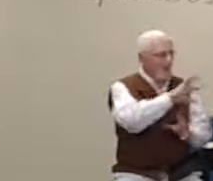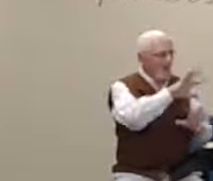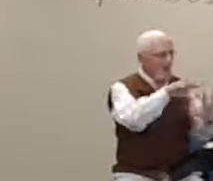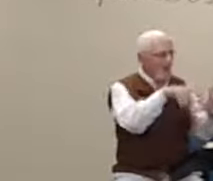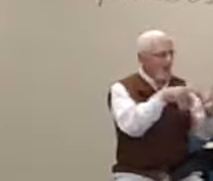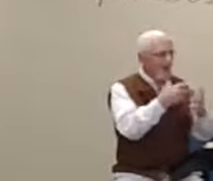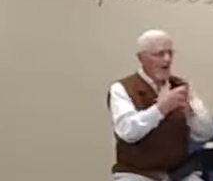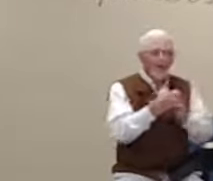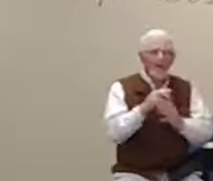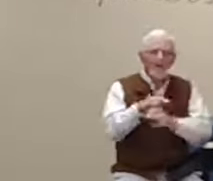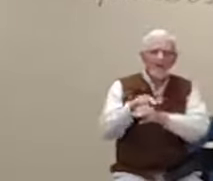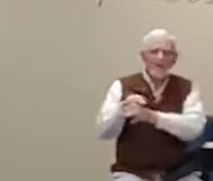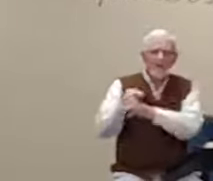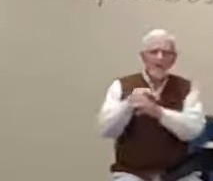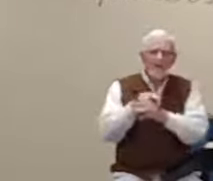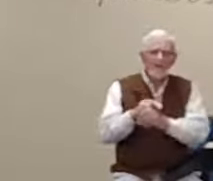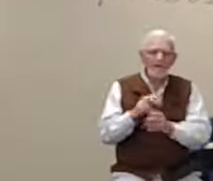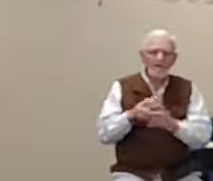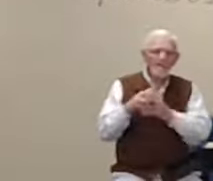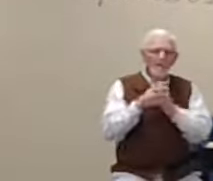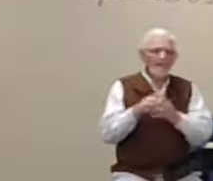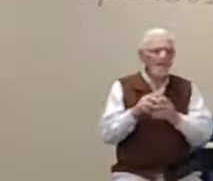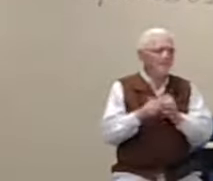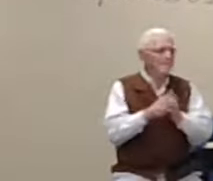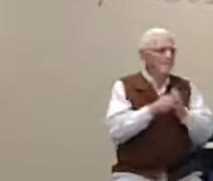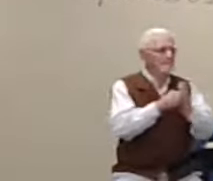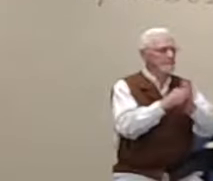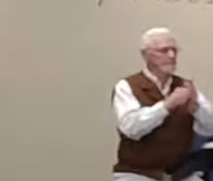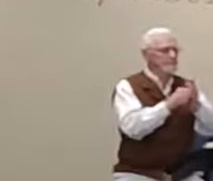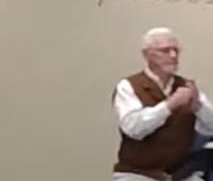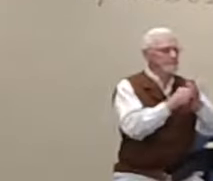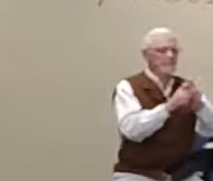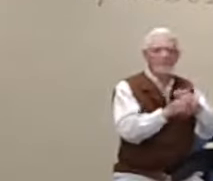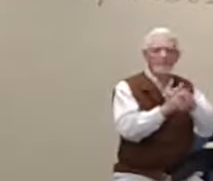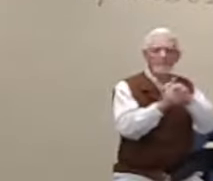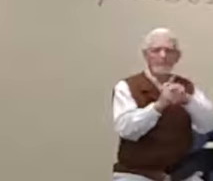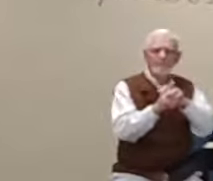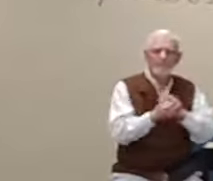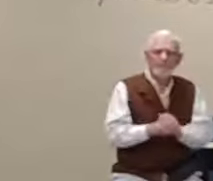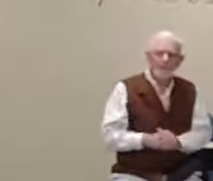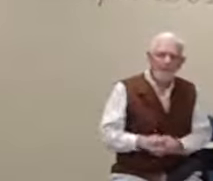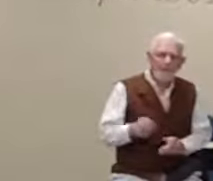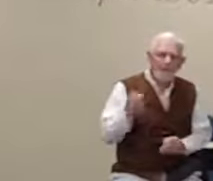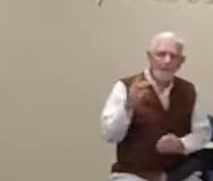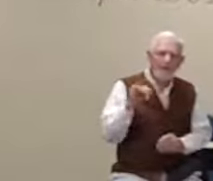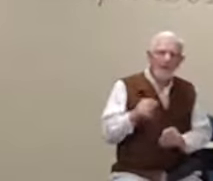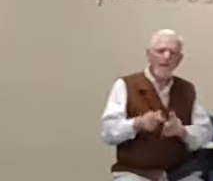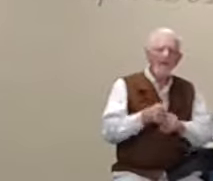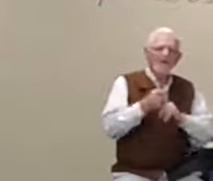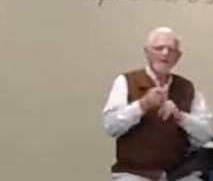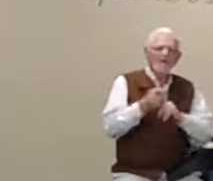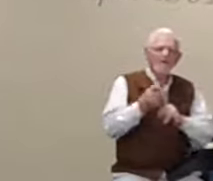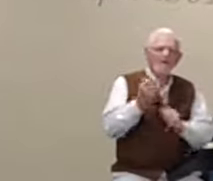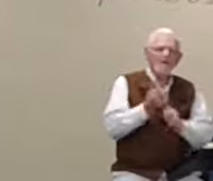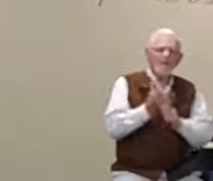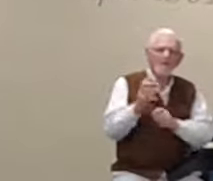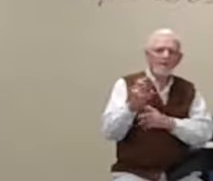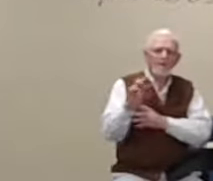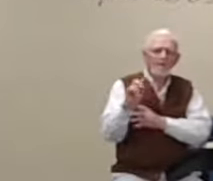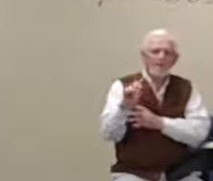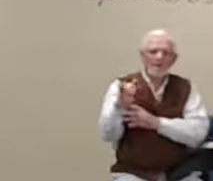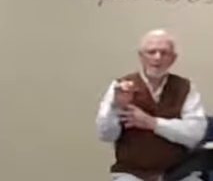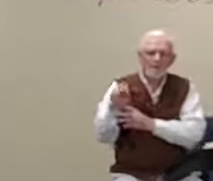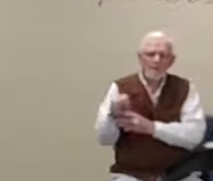come on, America stands out, okay? She really does. I think she is exceptional, and I think that communism